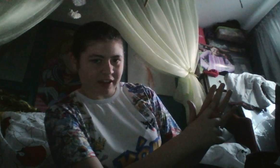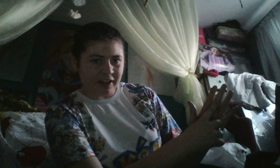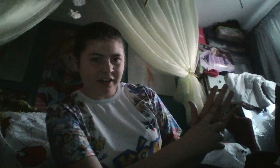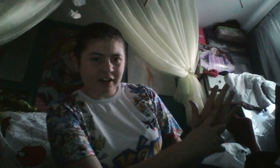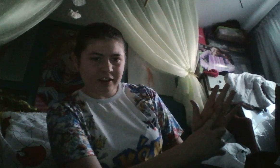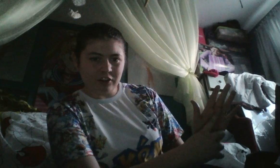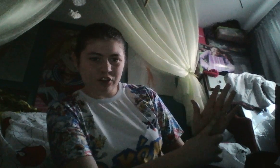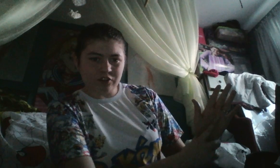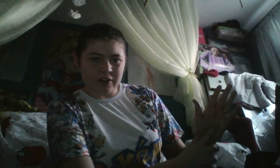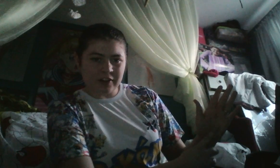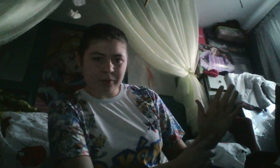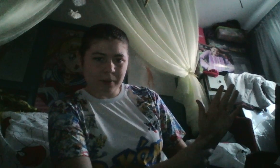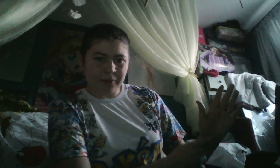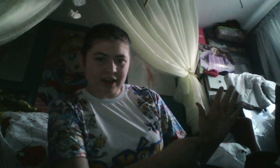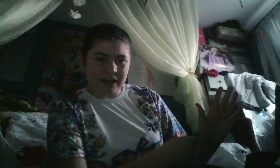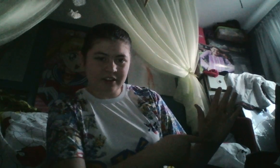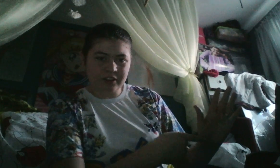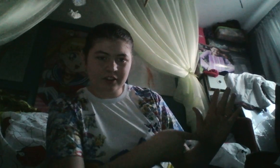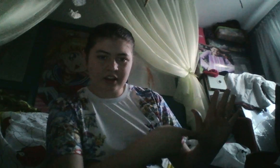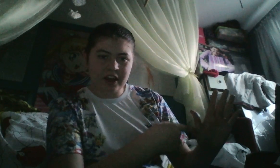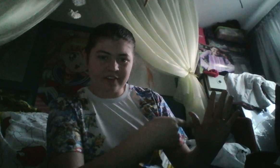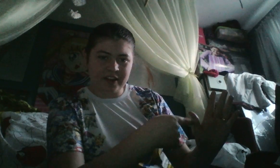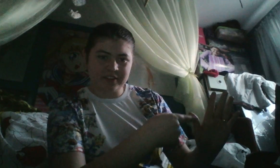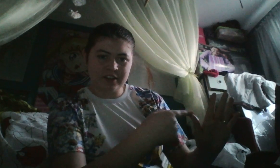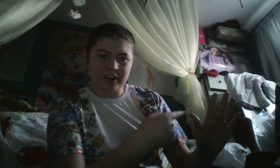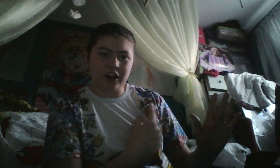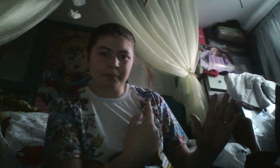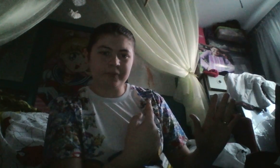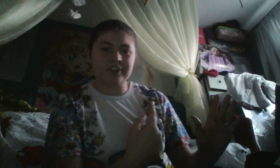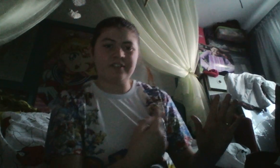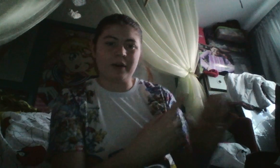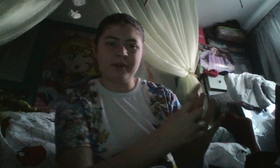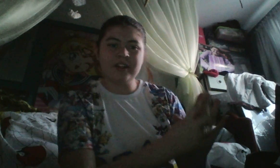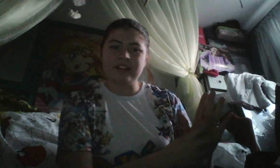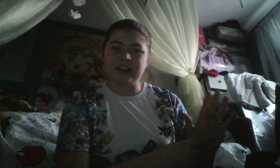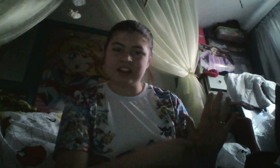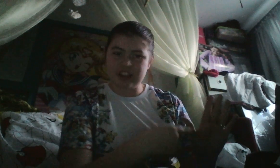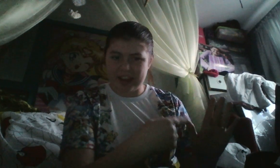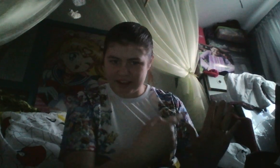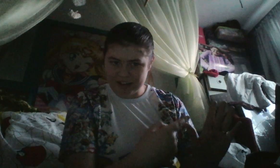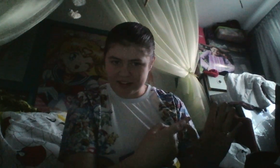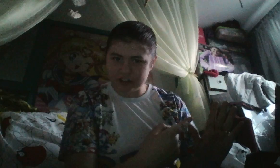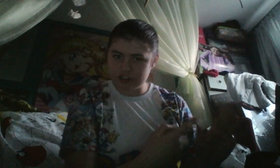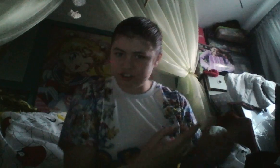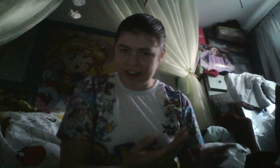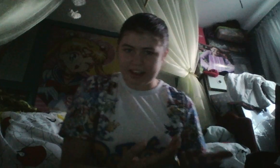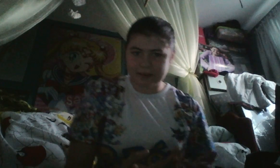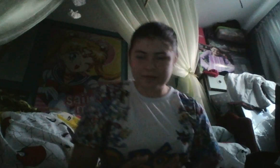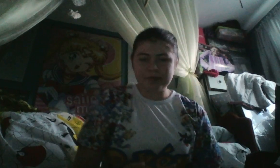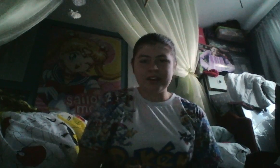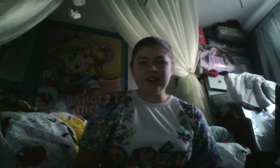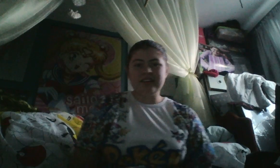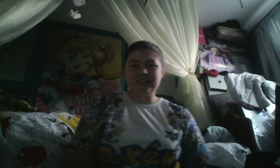finger, you draw it round to the bottom of your hand, you curve it, and up to the thumb, like a J, like a drawn J. See